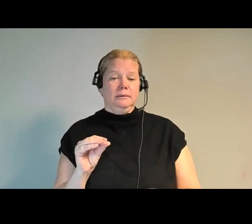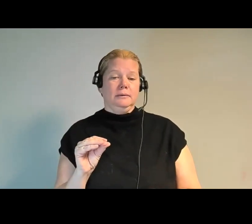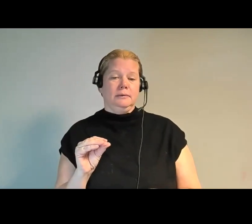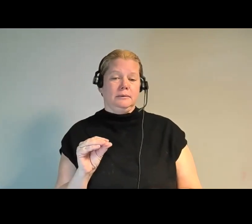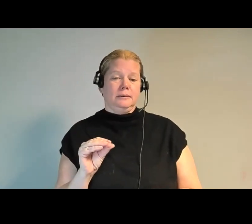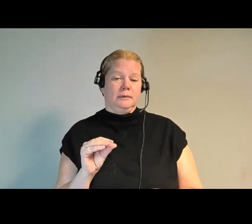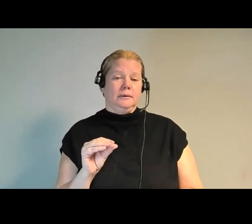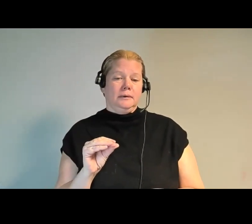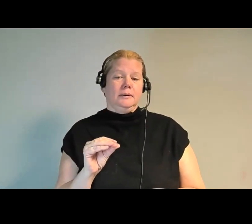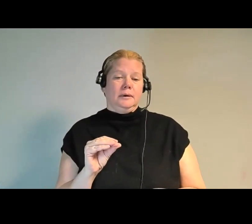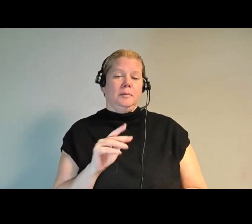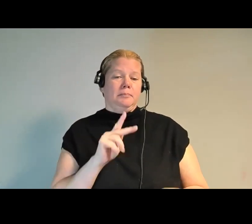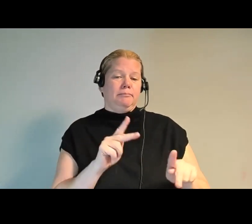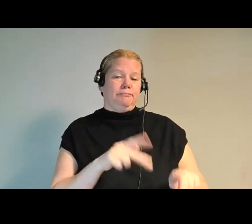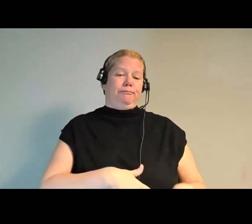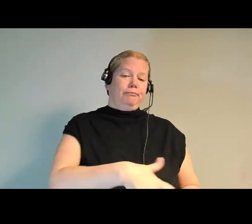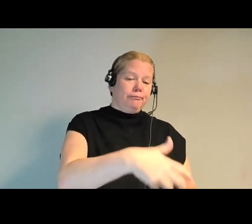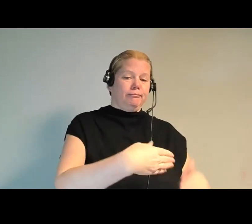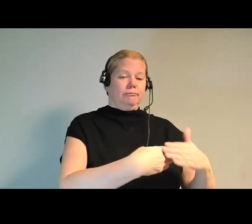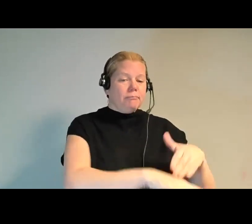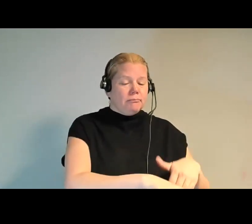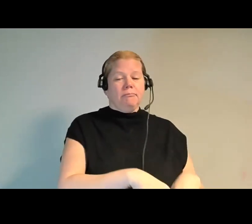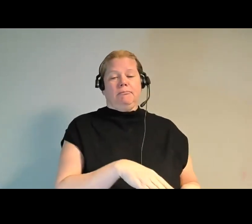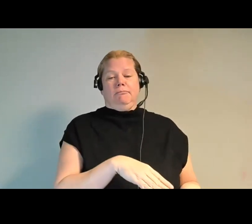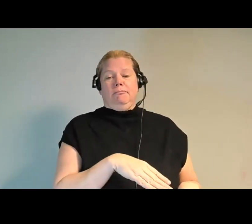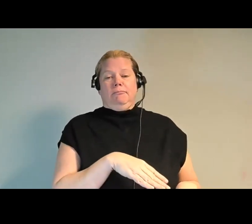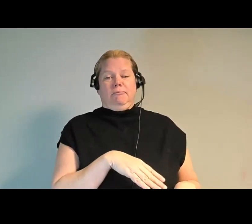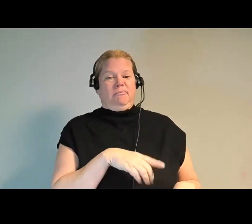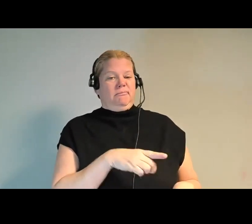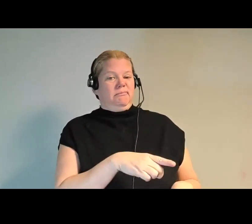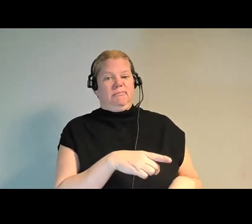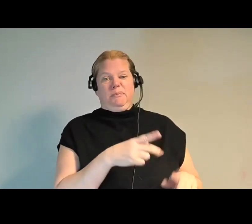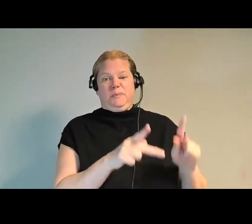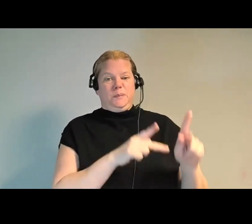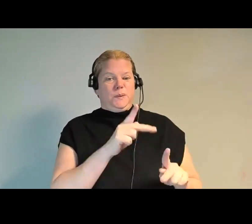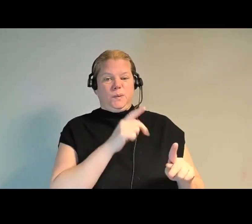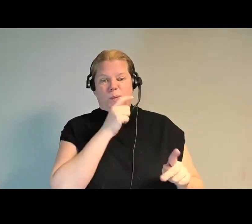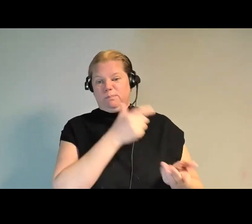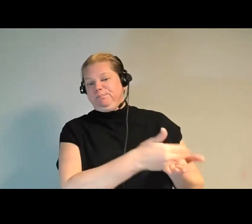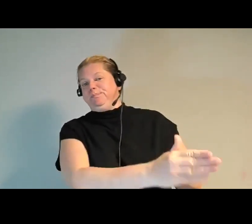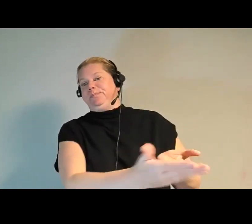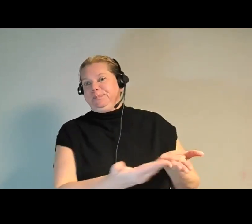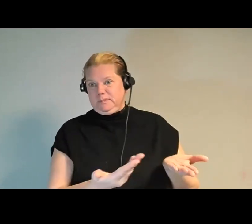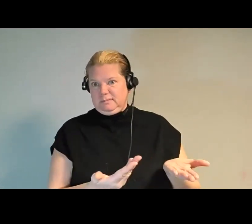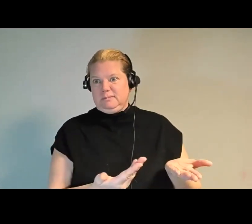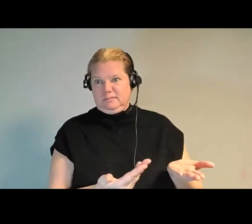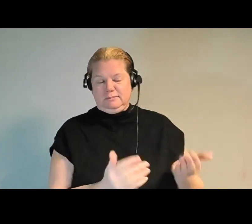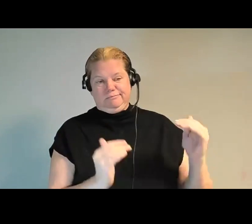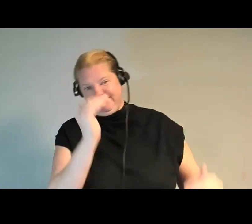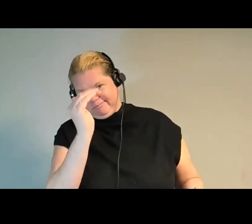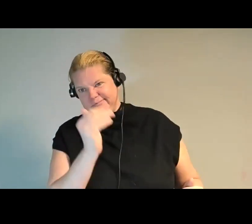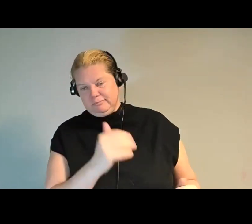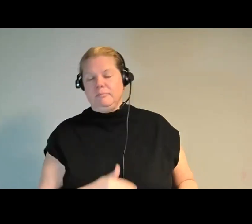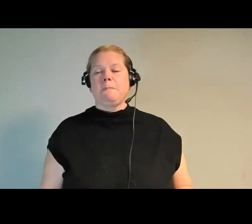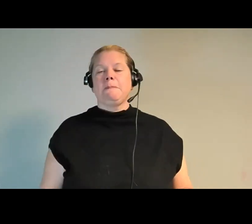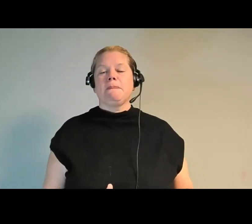people experiencing maternal health disparities. And then another key regional focus